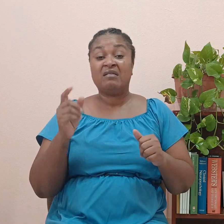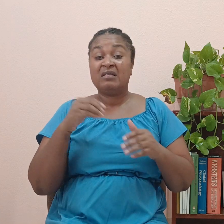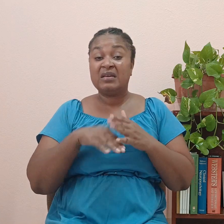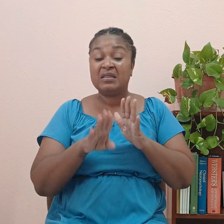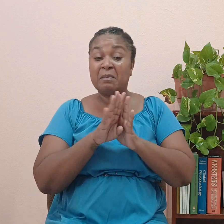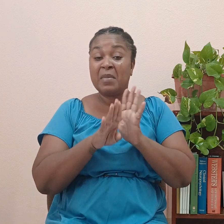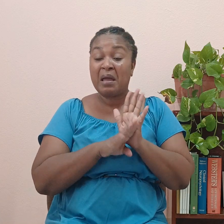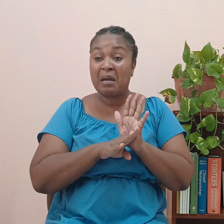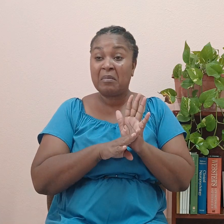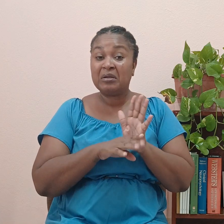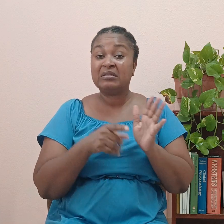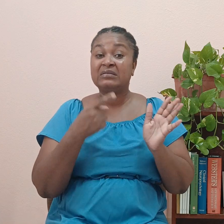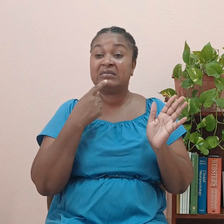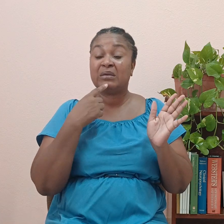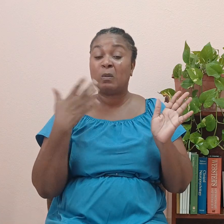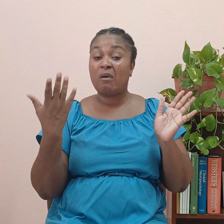matters as saving for the future,